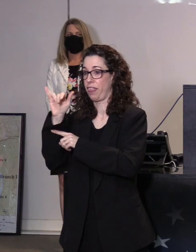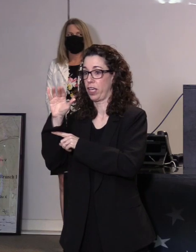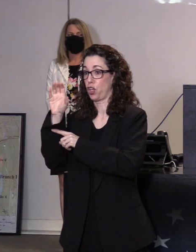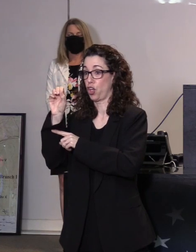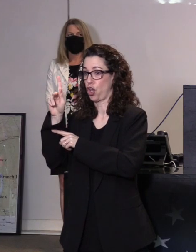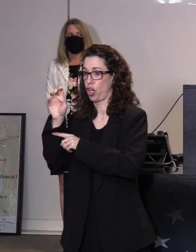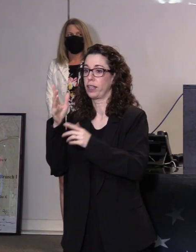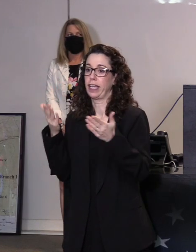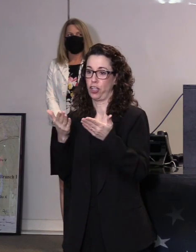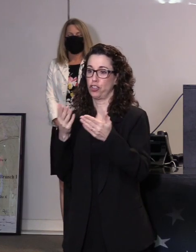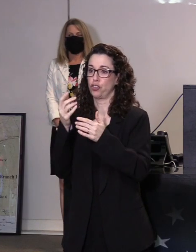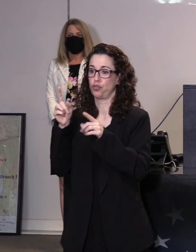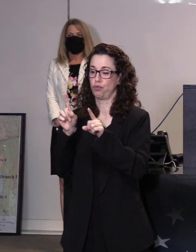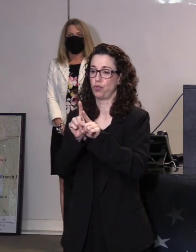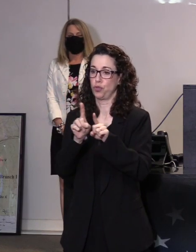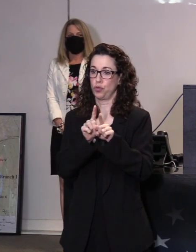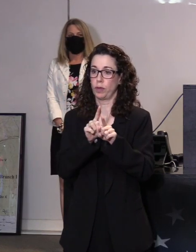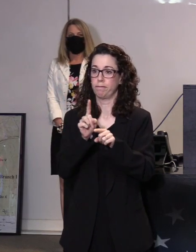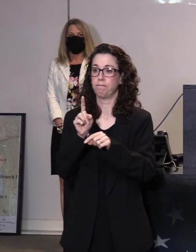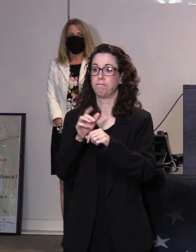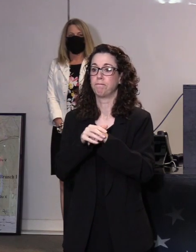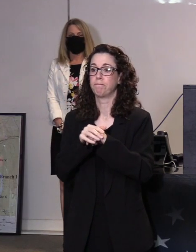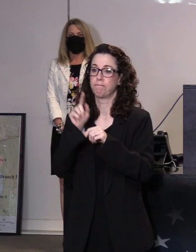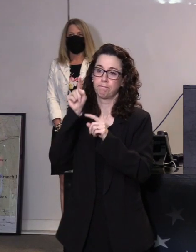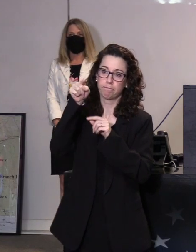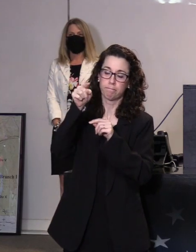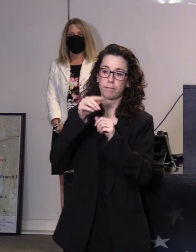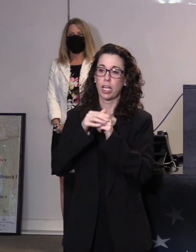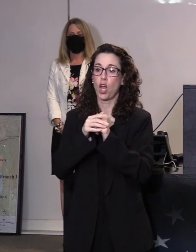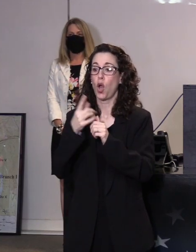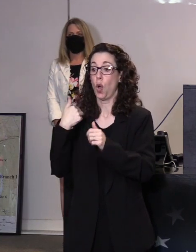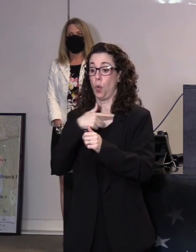We're here to show our support for Mayor Hutto's